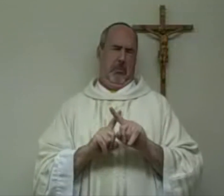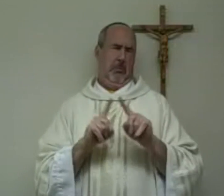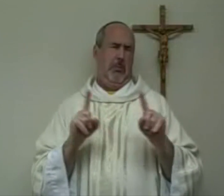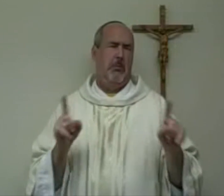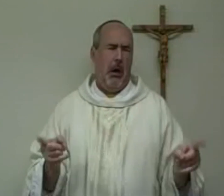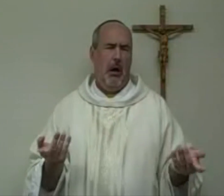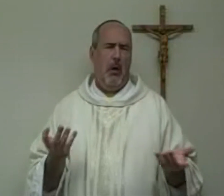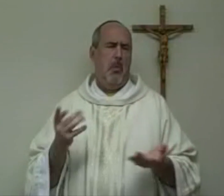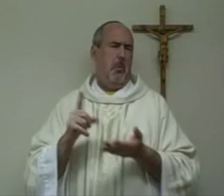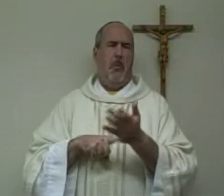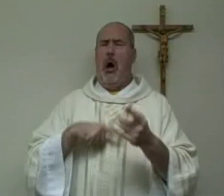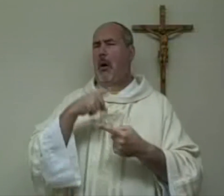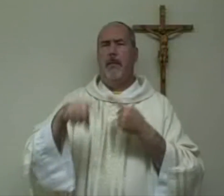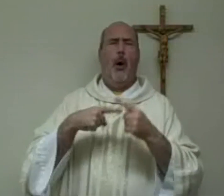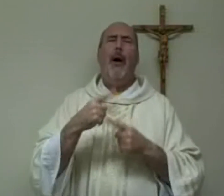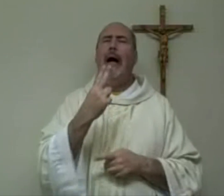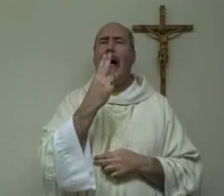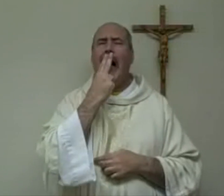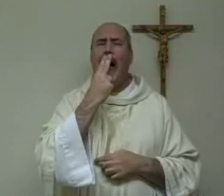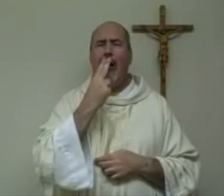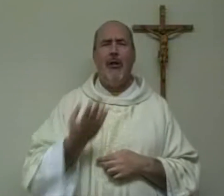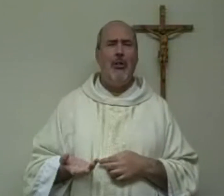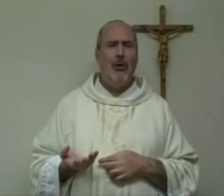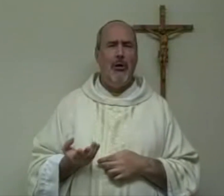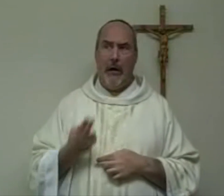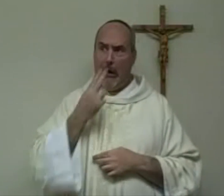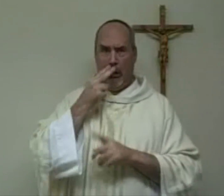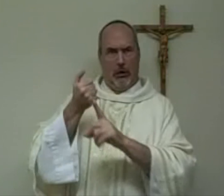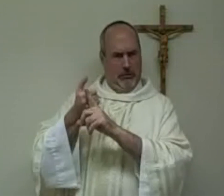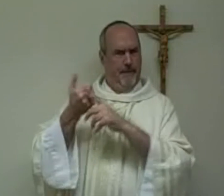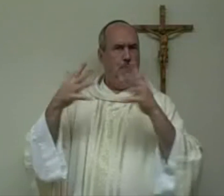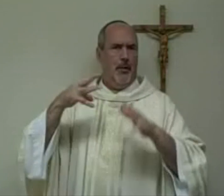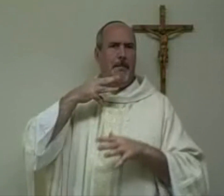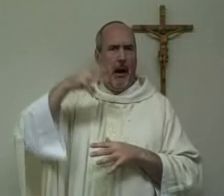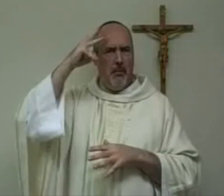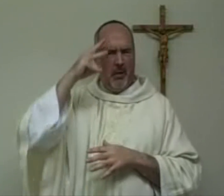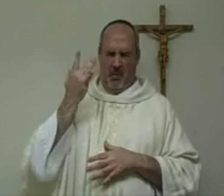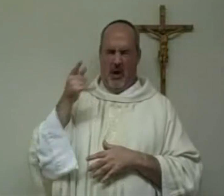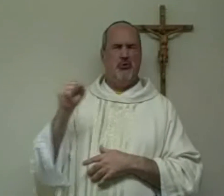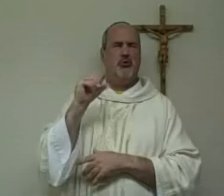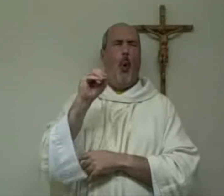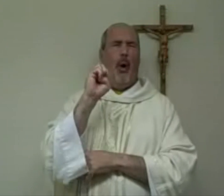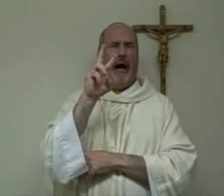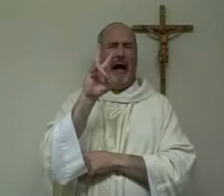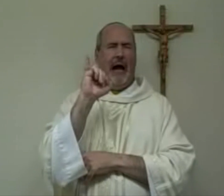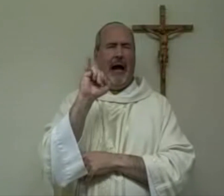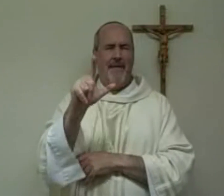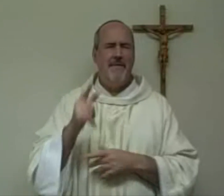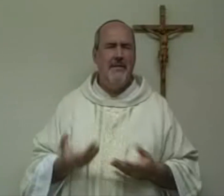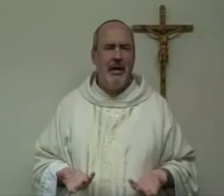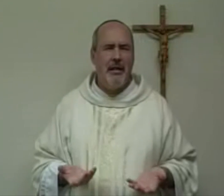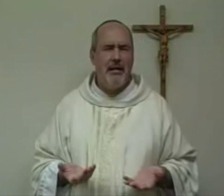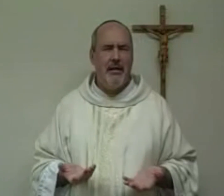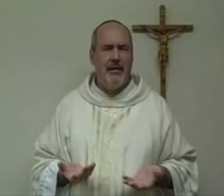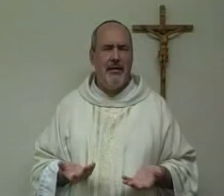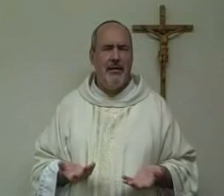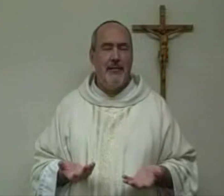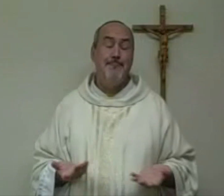And I know some people might be thinking, but what about Hitler? Hitler was baptized, but yet he was such an